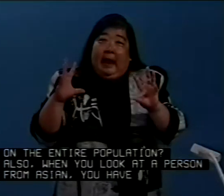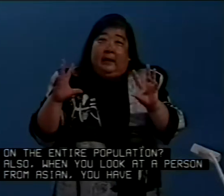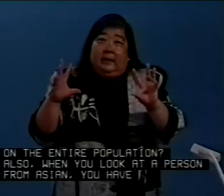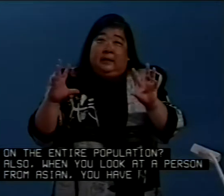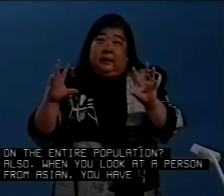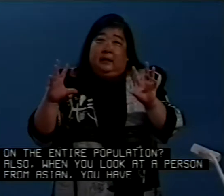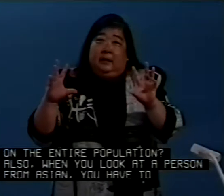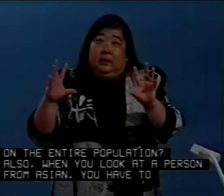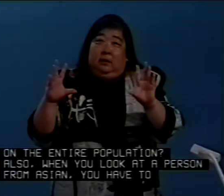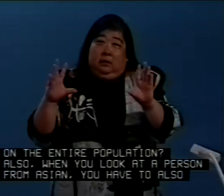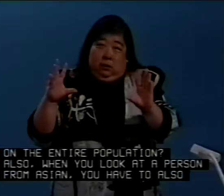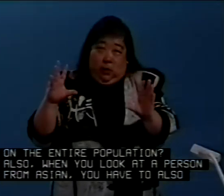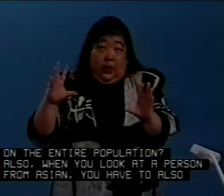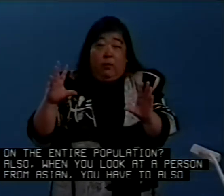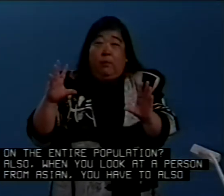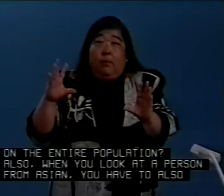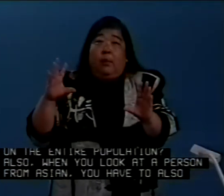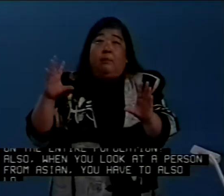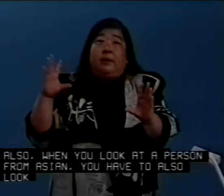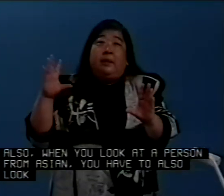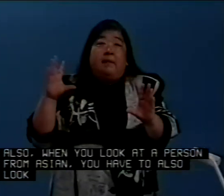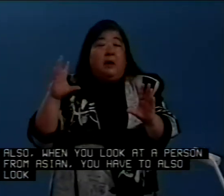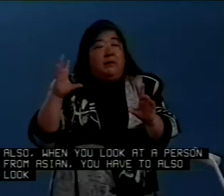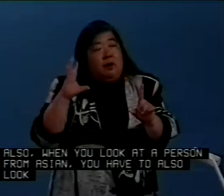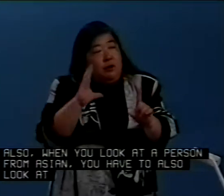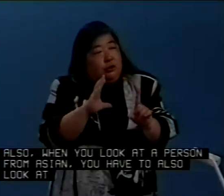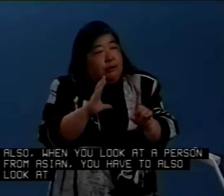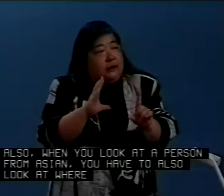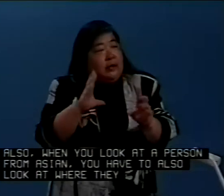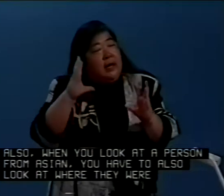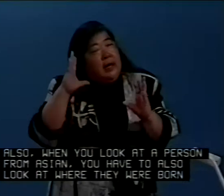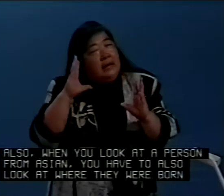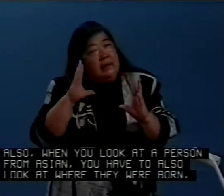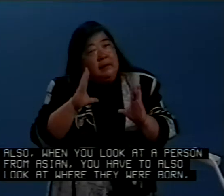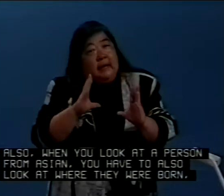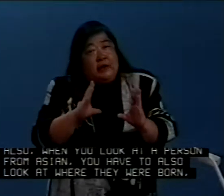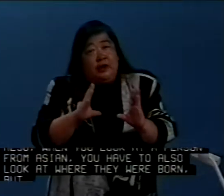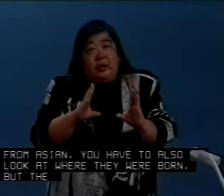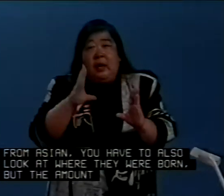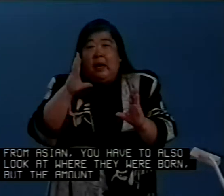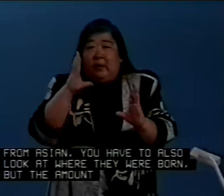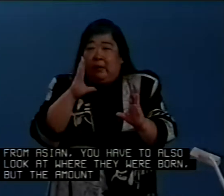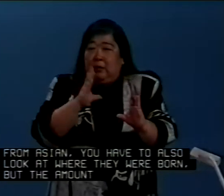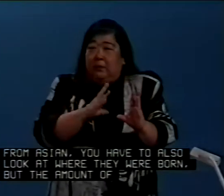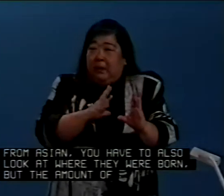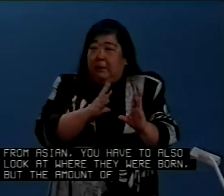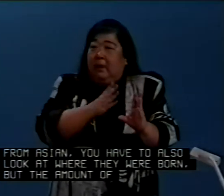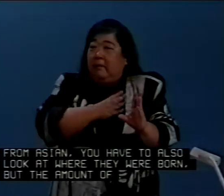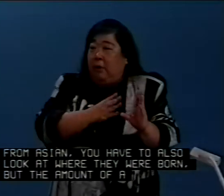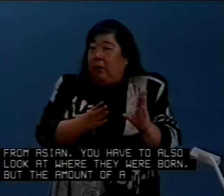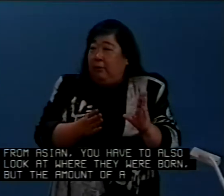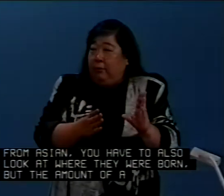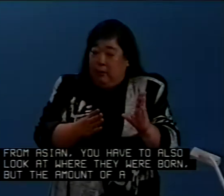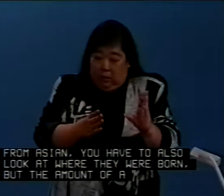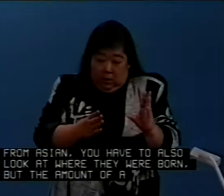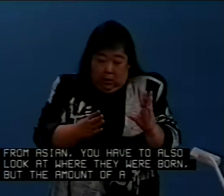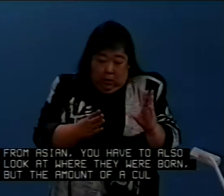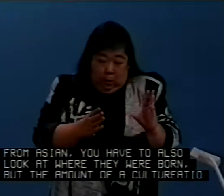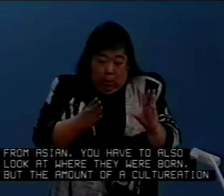at where they were born, but the amount of acculturation and assimilation that those people have gone through. What was